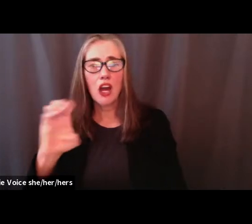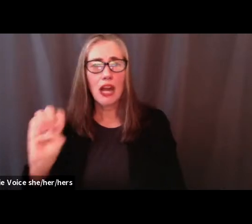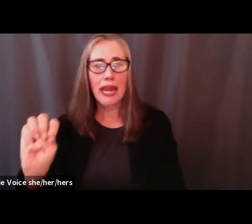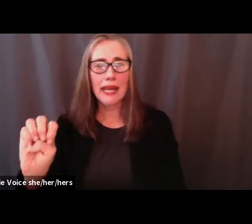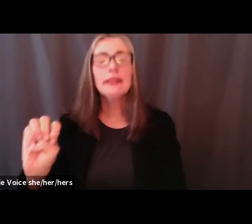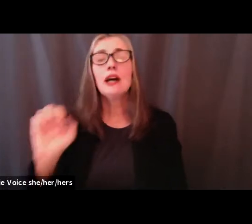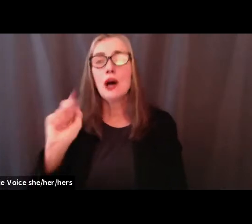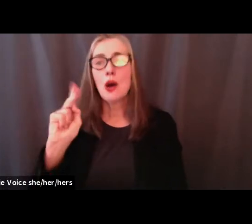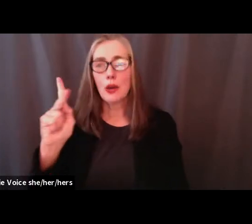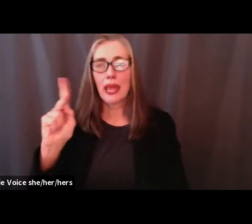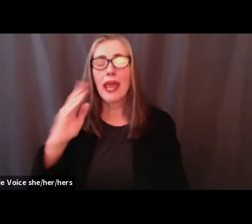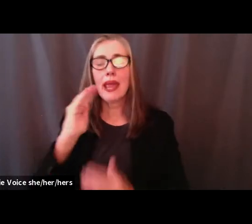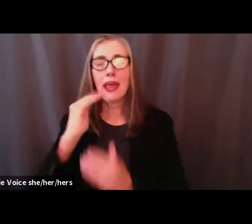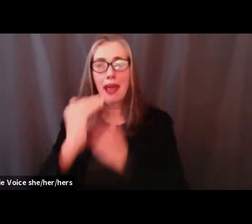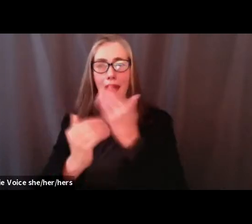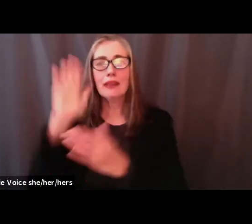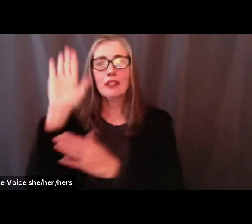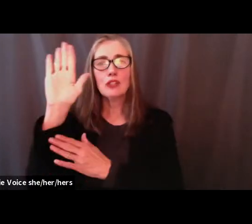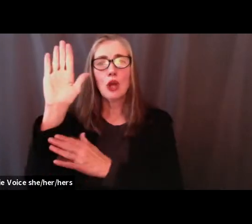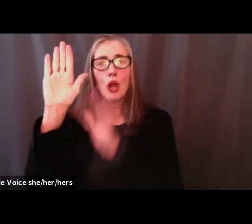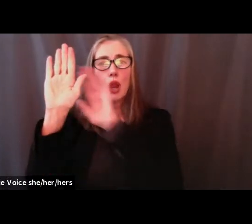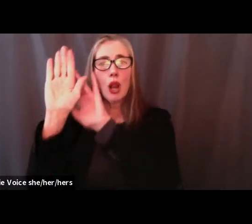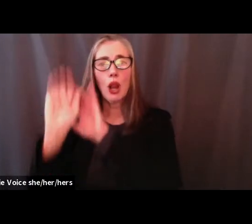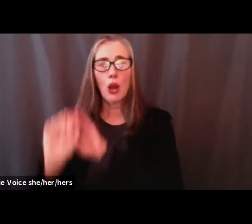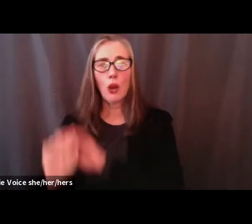Okay, let's lower those hands.